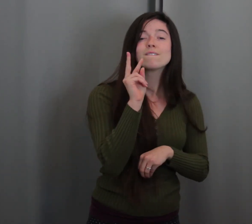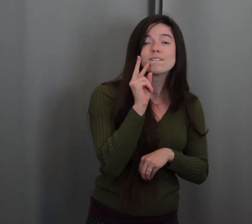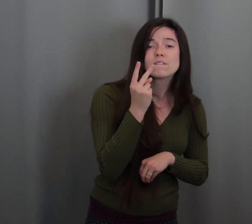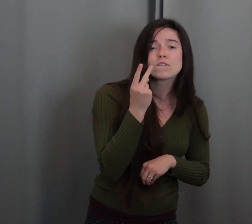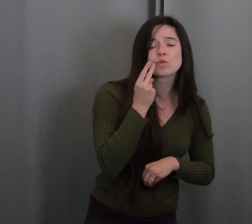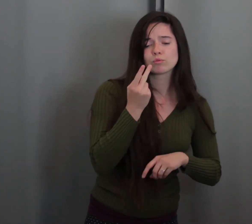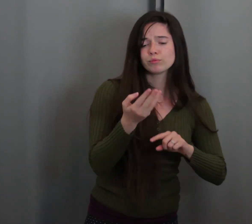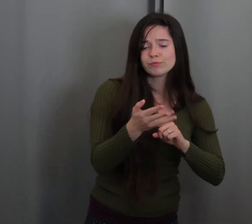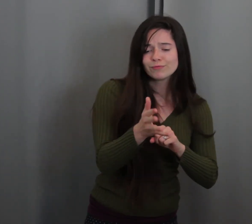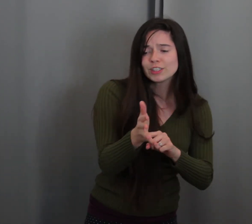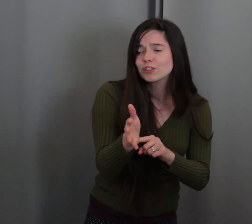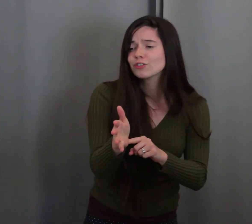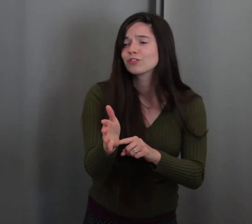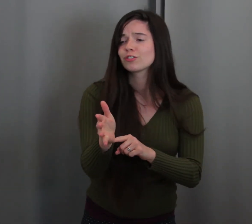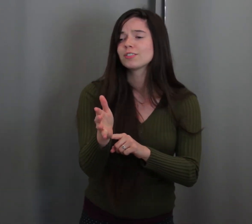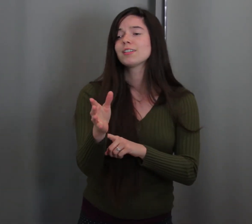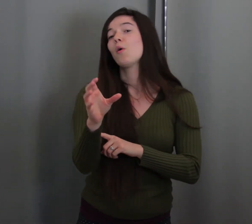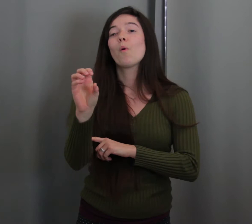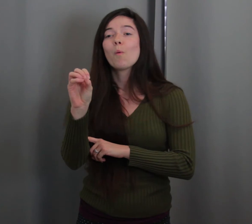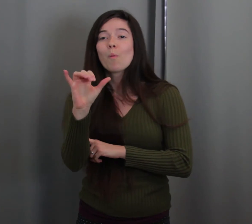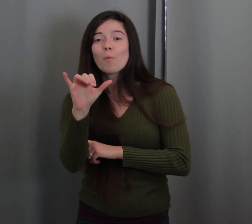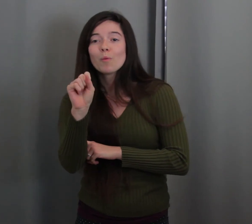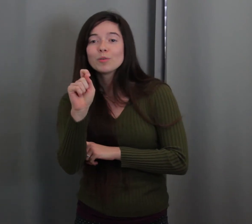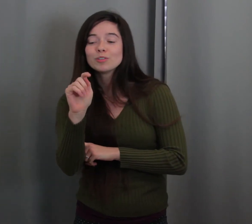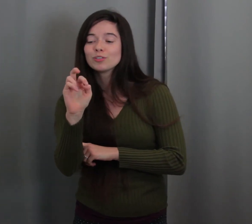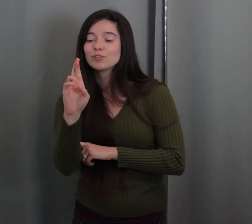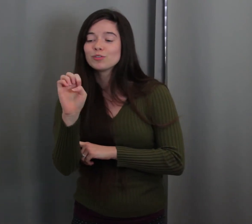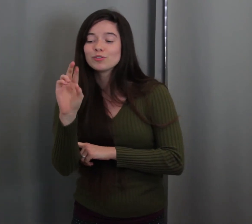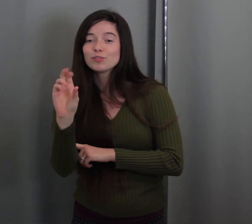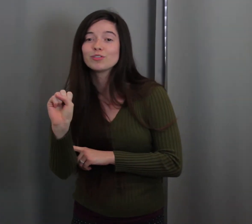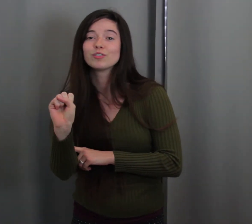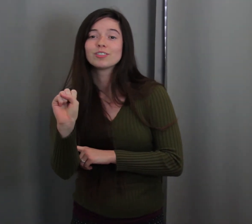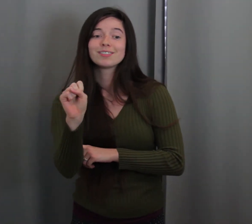kale, every leaf carefully washed.